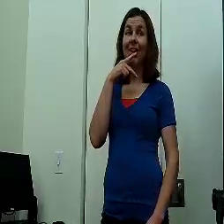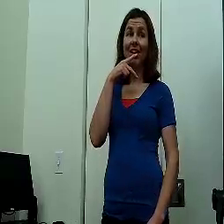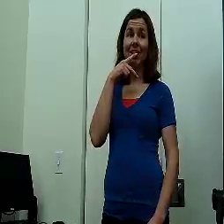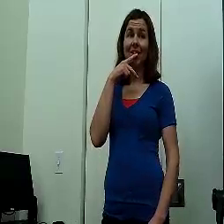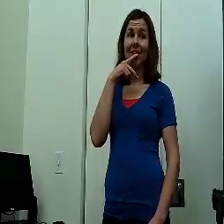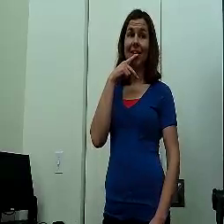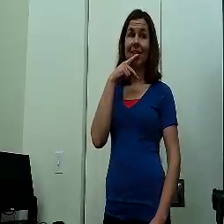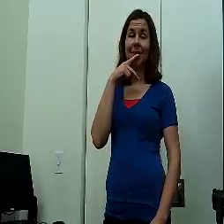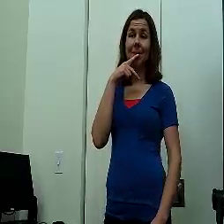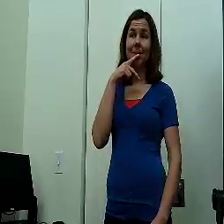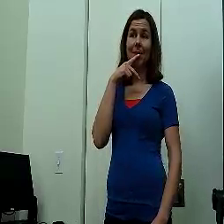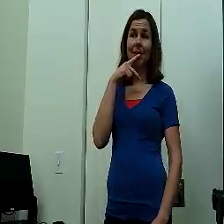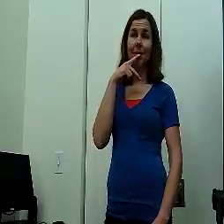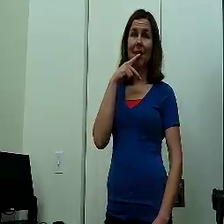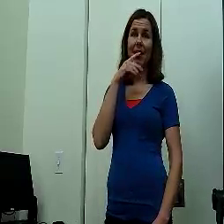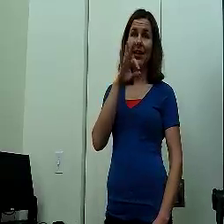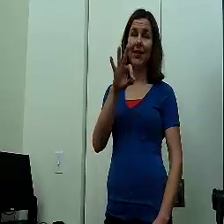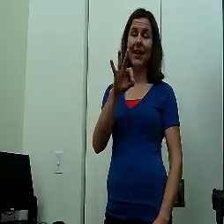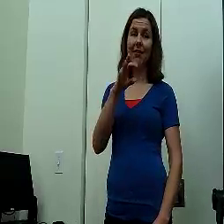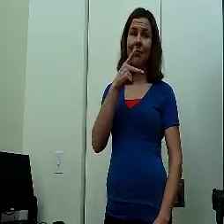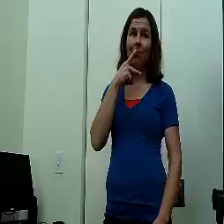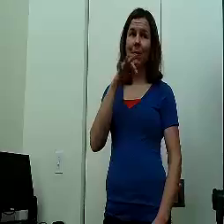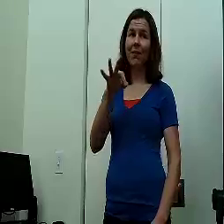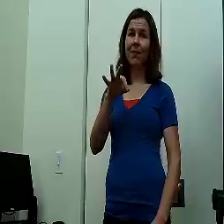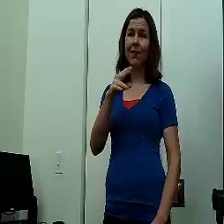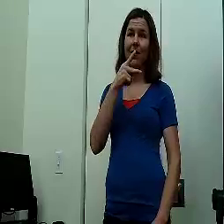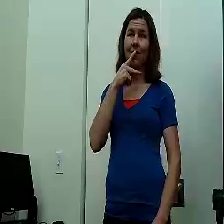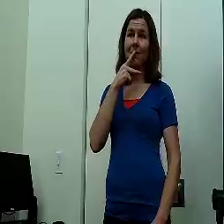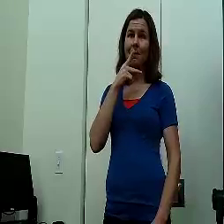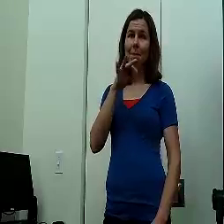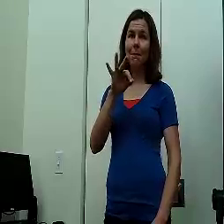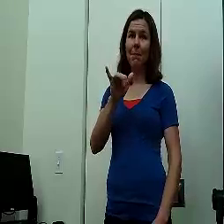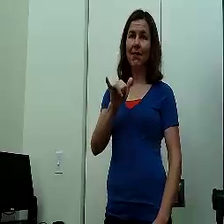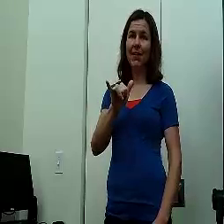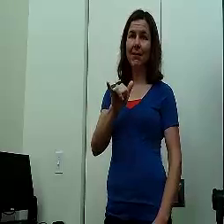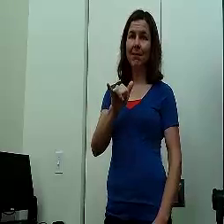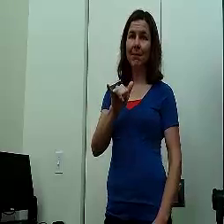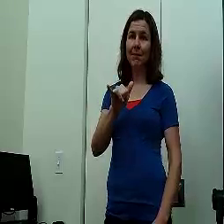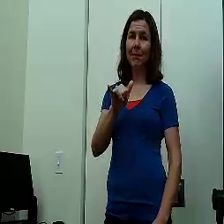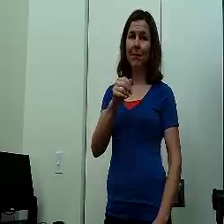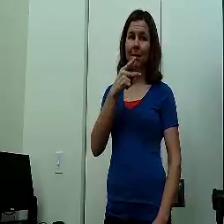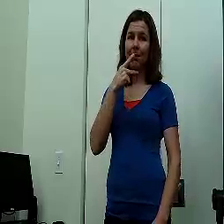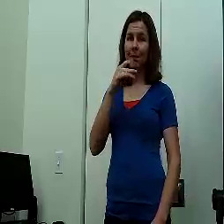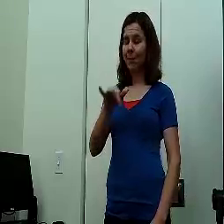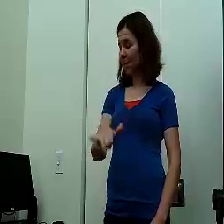Very close. That's a P, ends with an F. Puff. Puffy. We need to